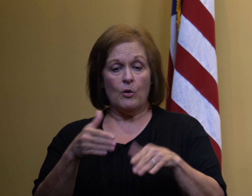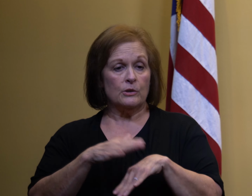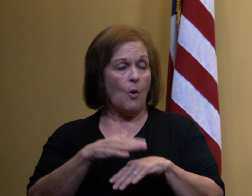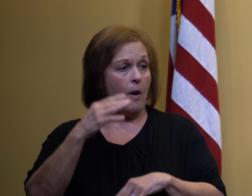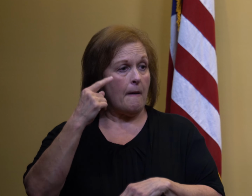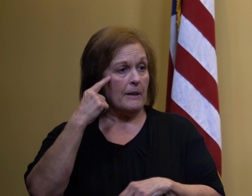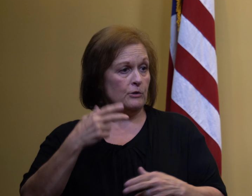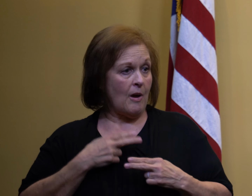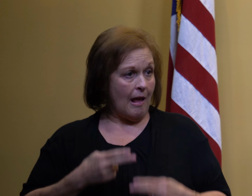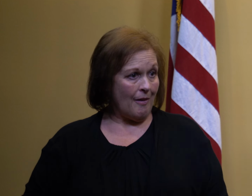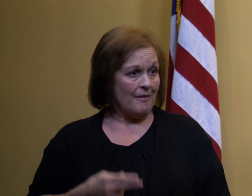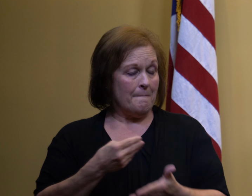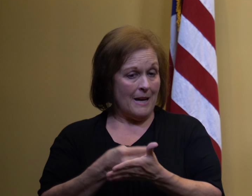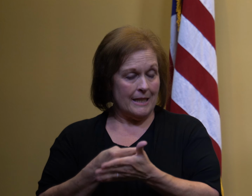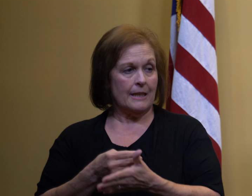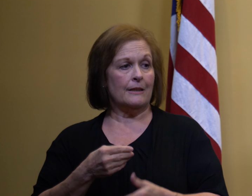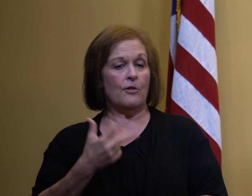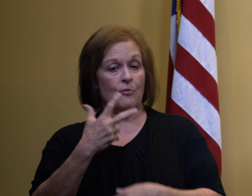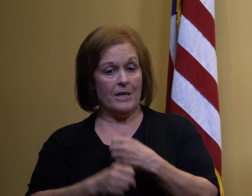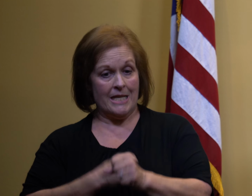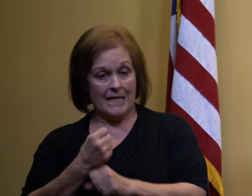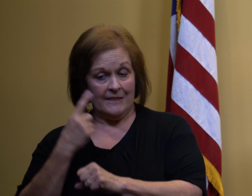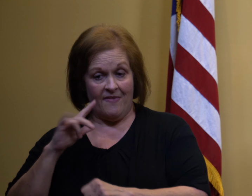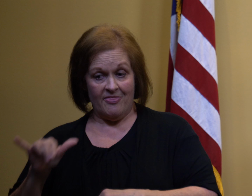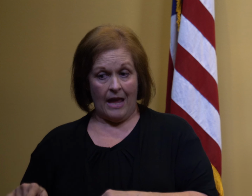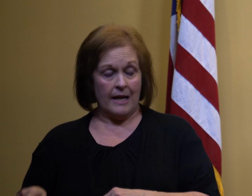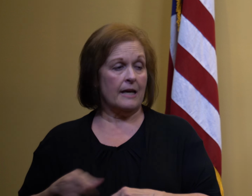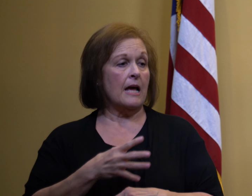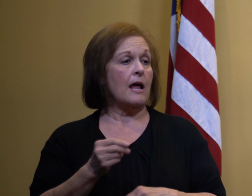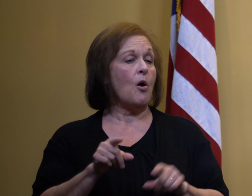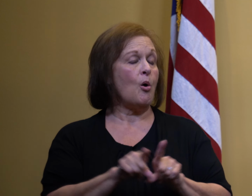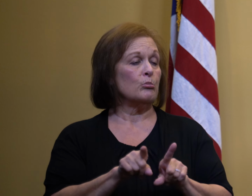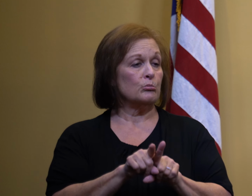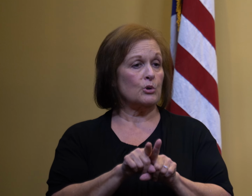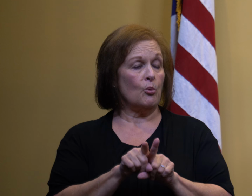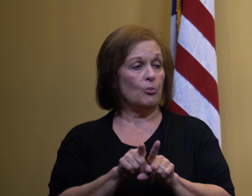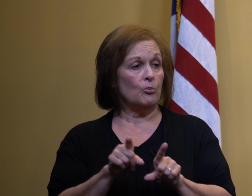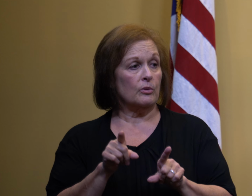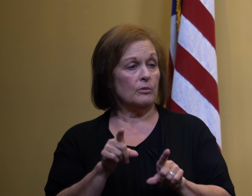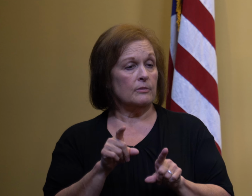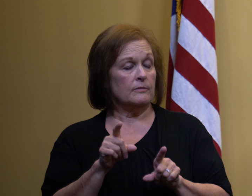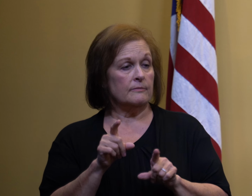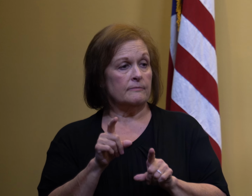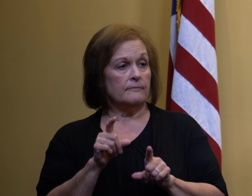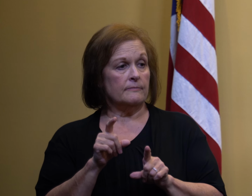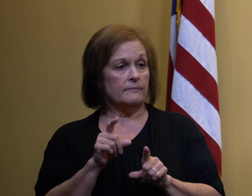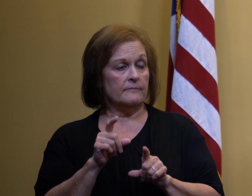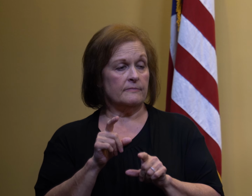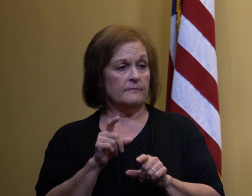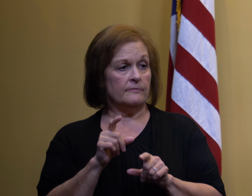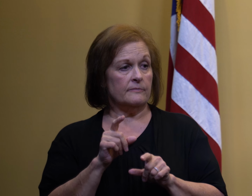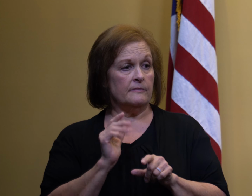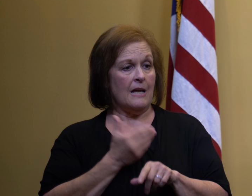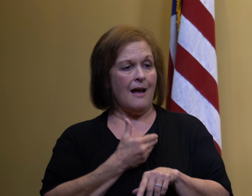health, $10 million allocation there, three-year span. And it also attaches itself to